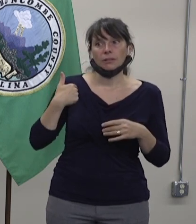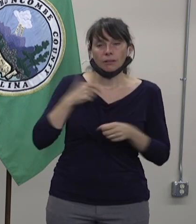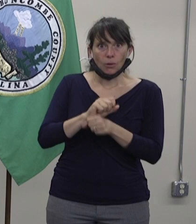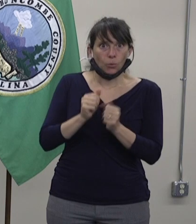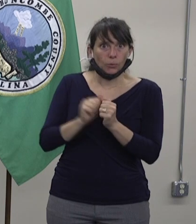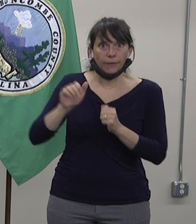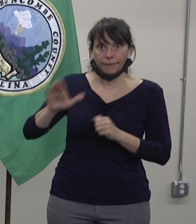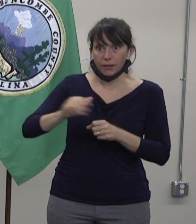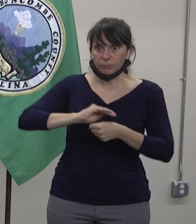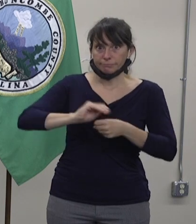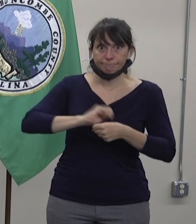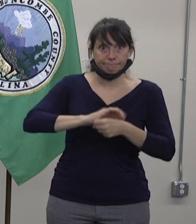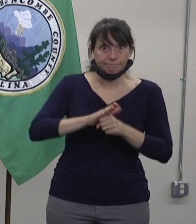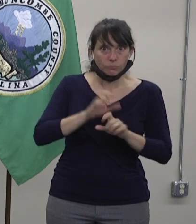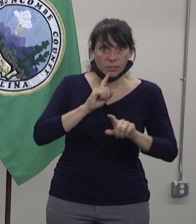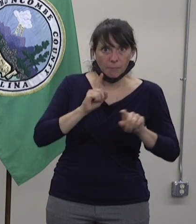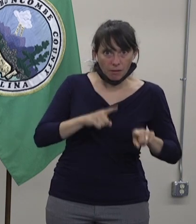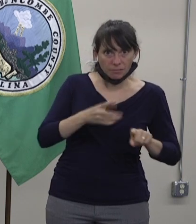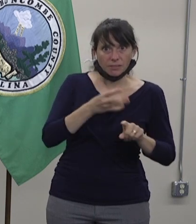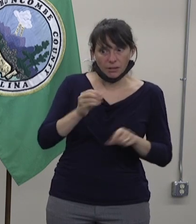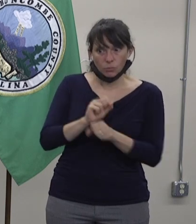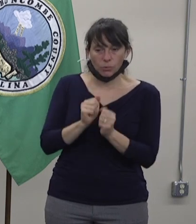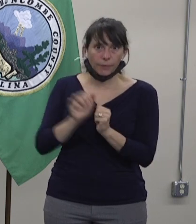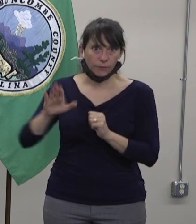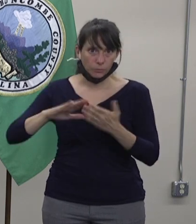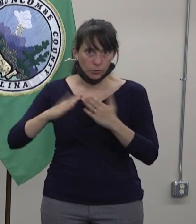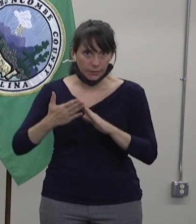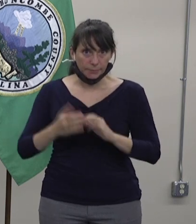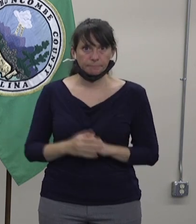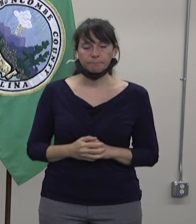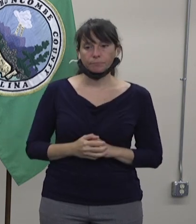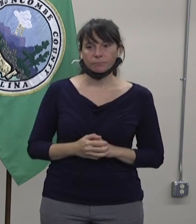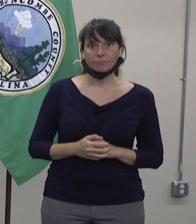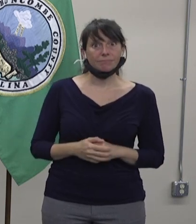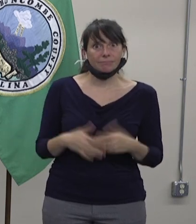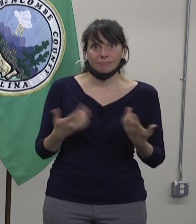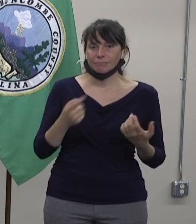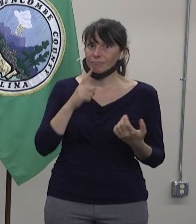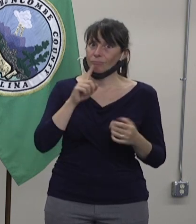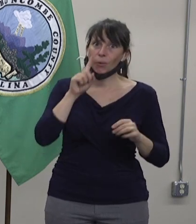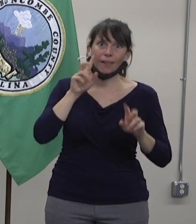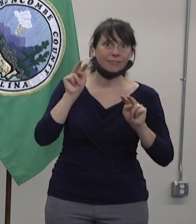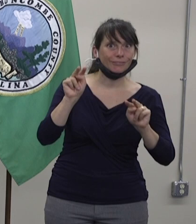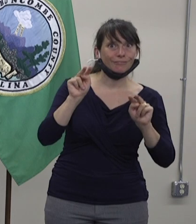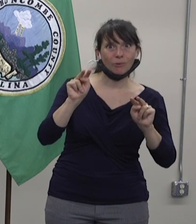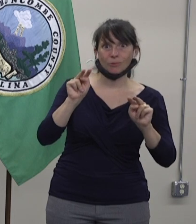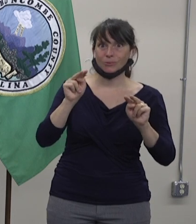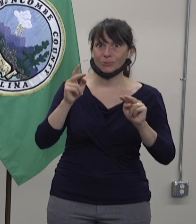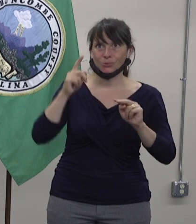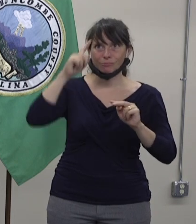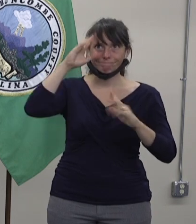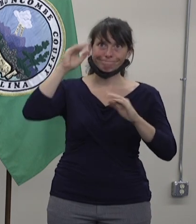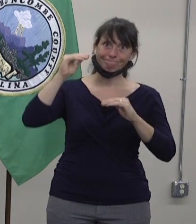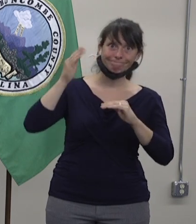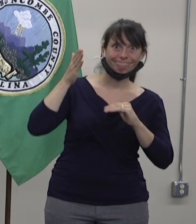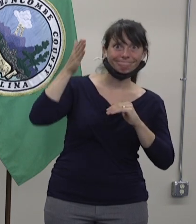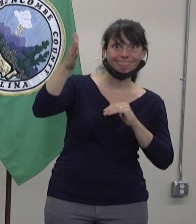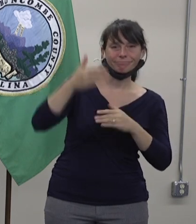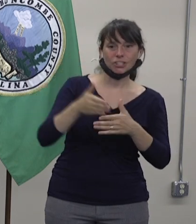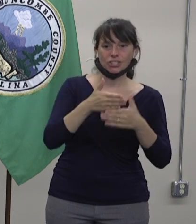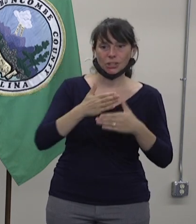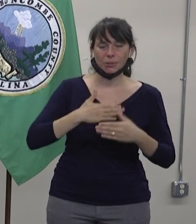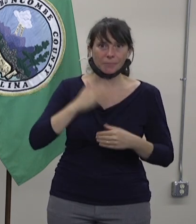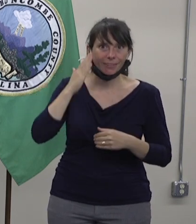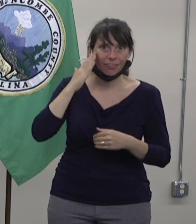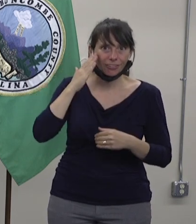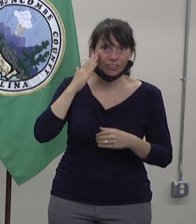response. I look forward to the opportunity to share my knowledge, expertise, and experience with our